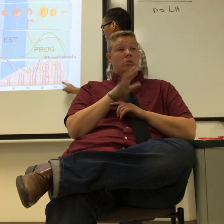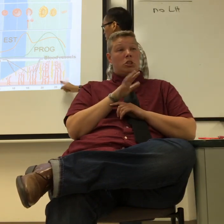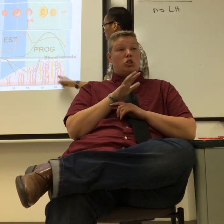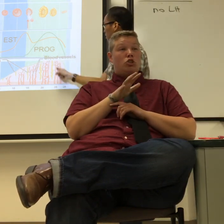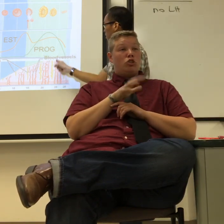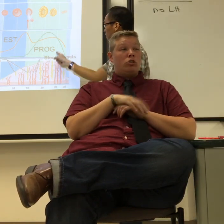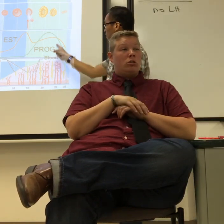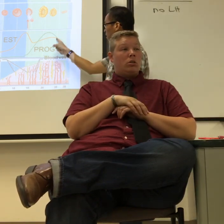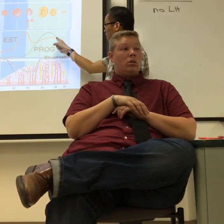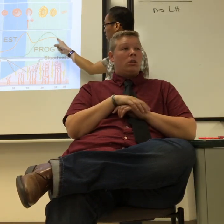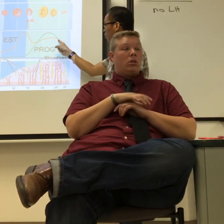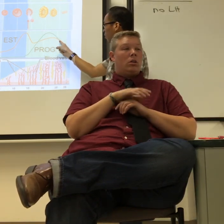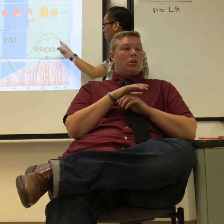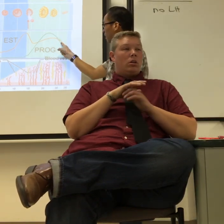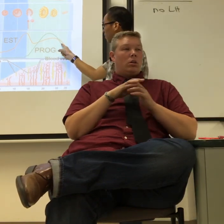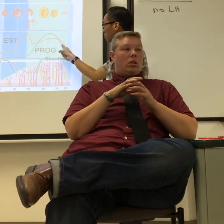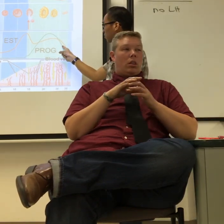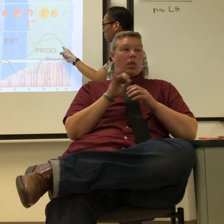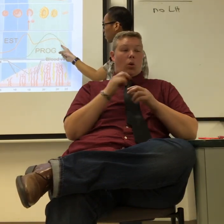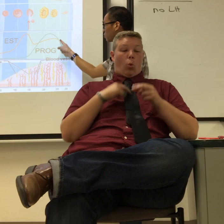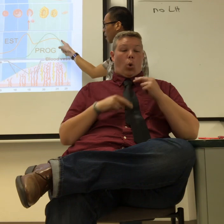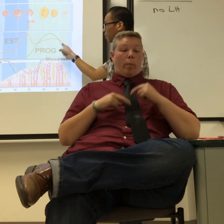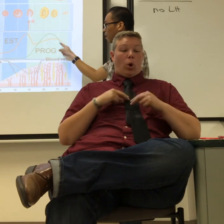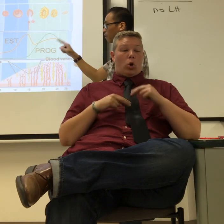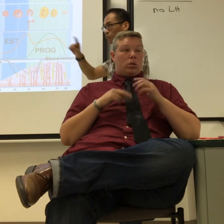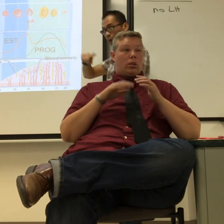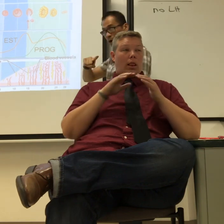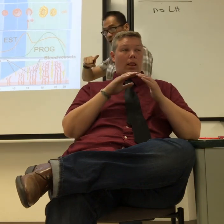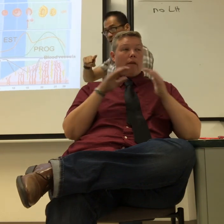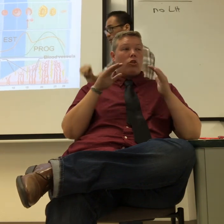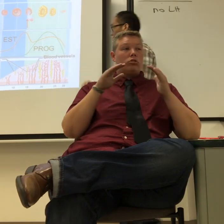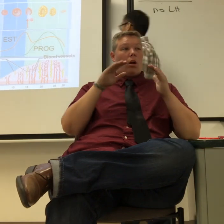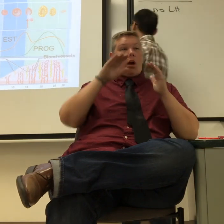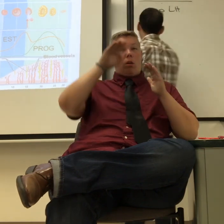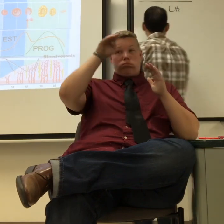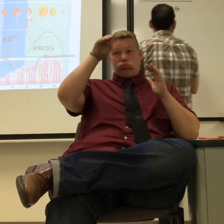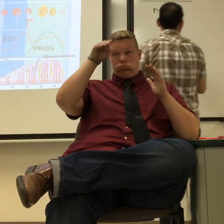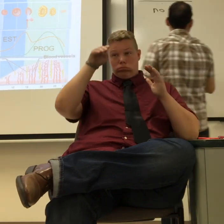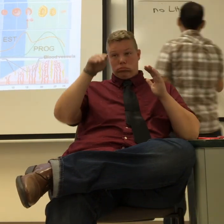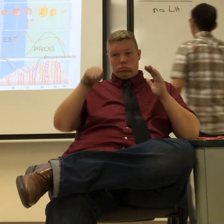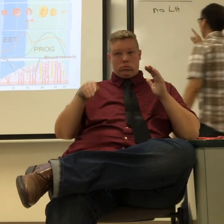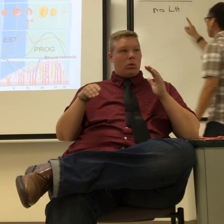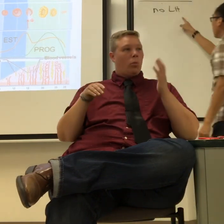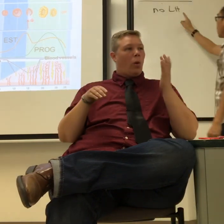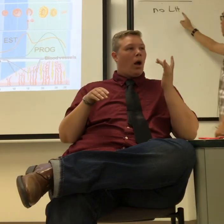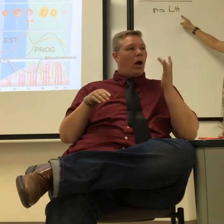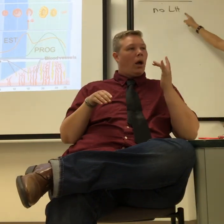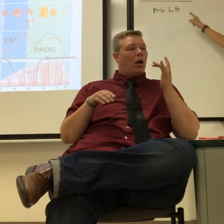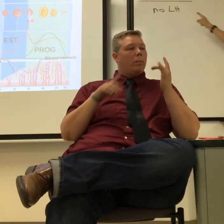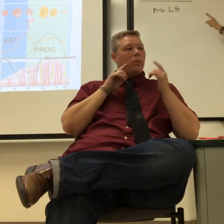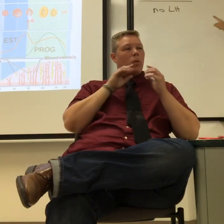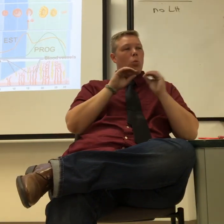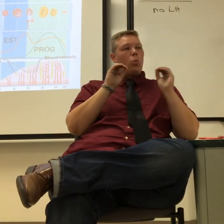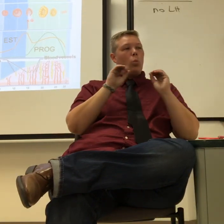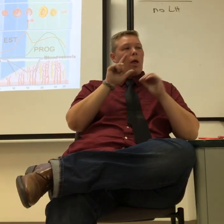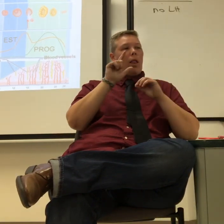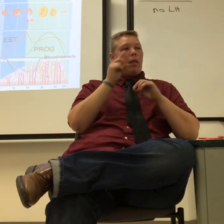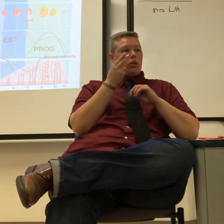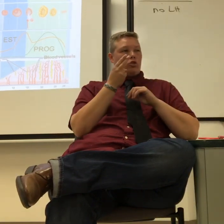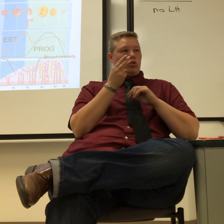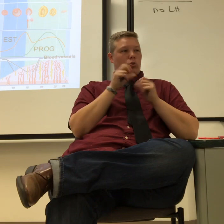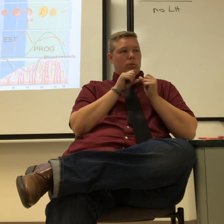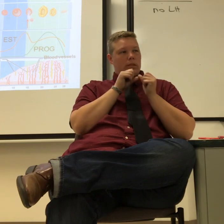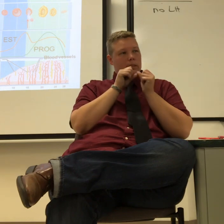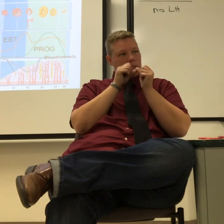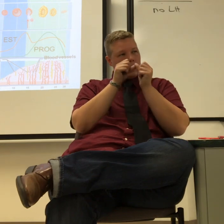27-ish. Look, the hormone levels are dropping off. Why? Here's why. With no LH to